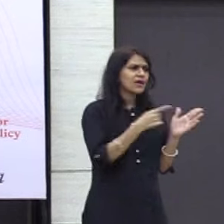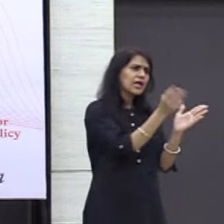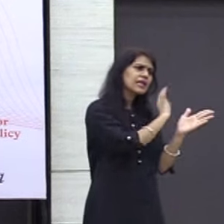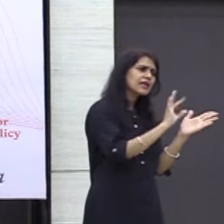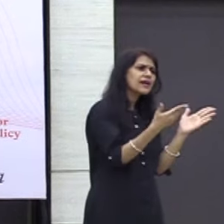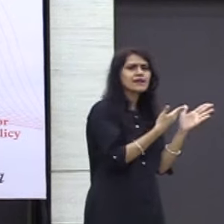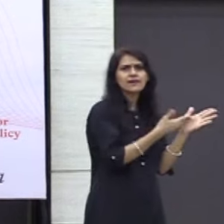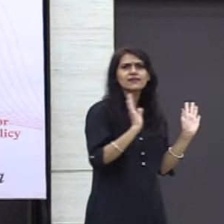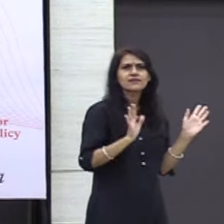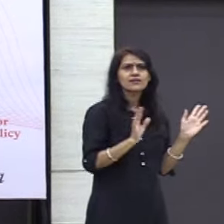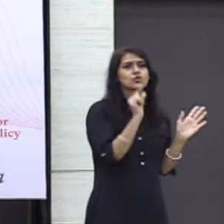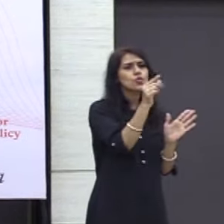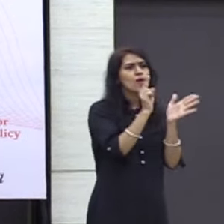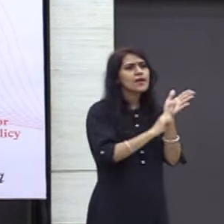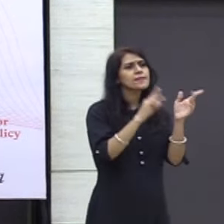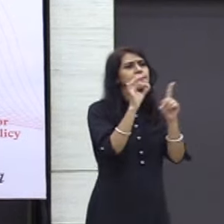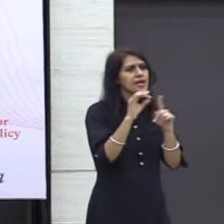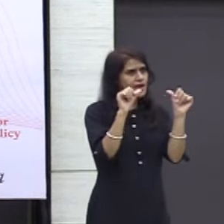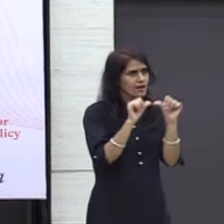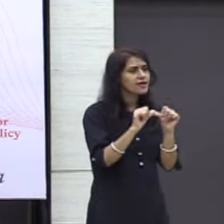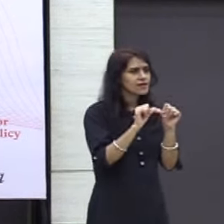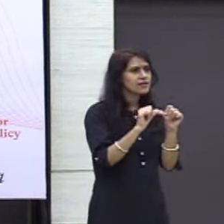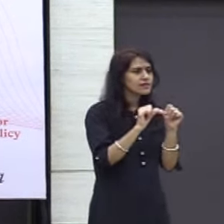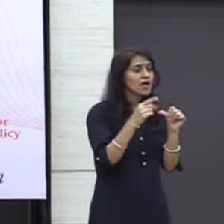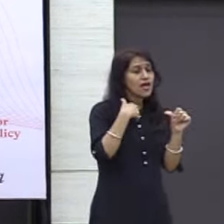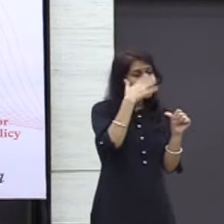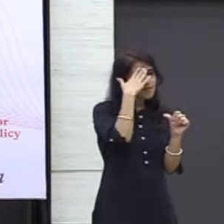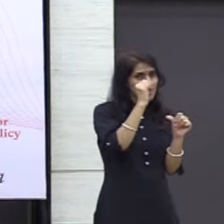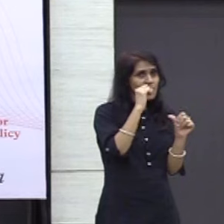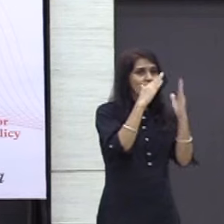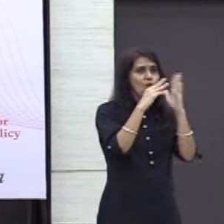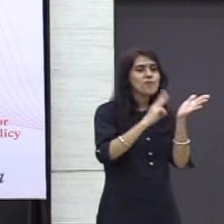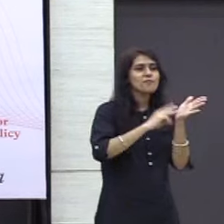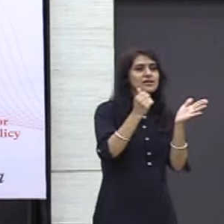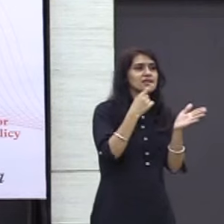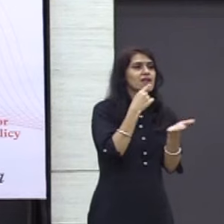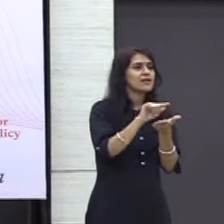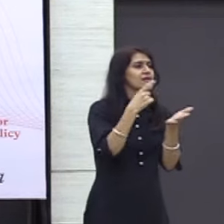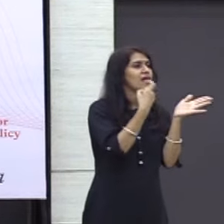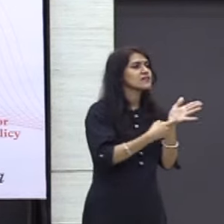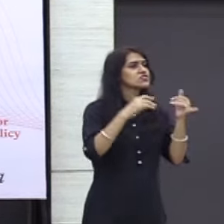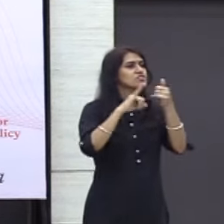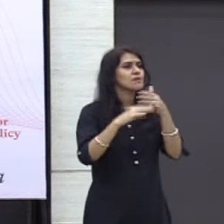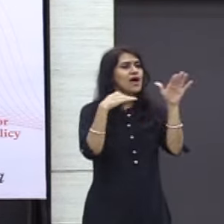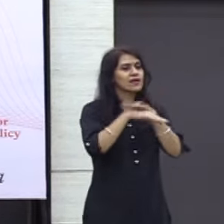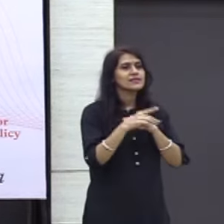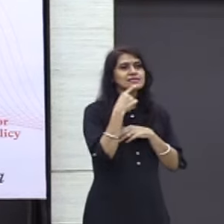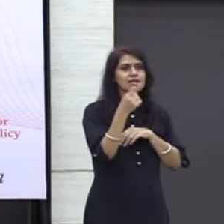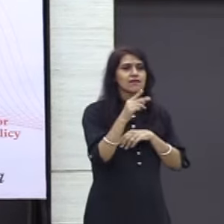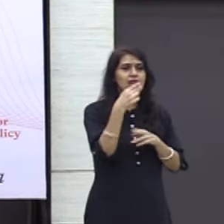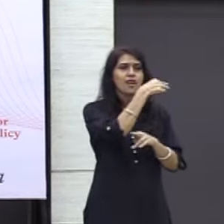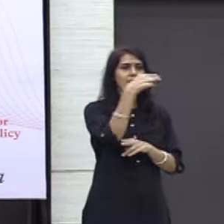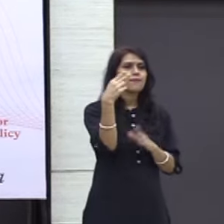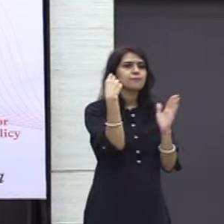thing. When the UAPA, in the UAPA, I remember the Home Minister moving in the Rajya Sabha that we want to name